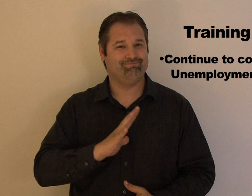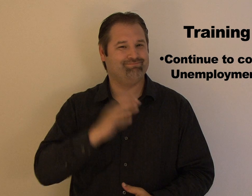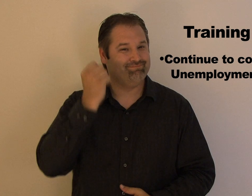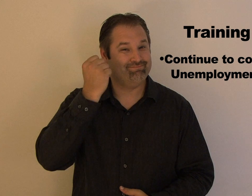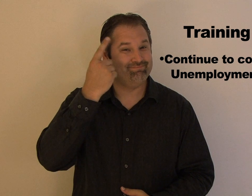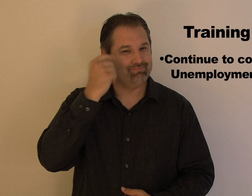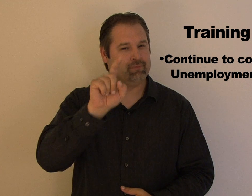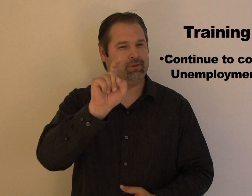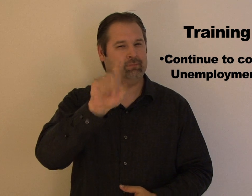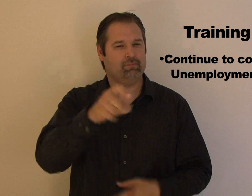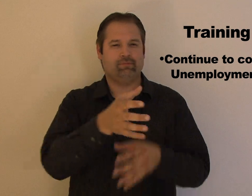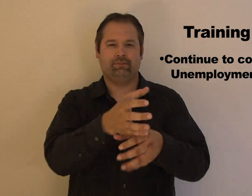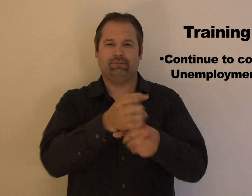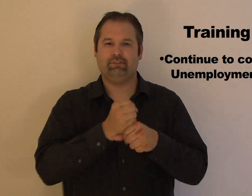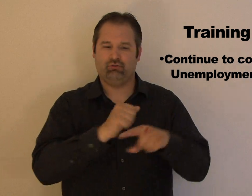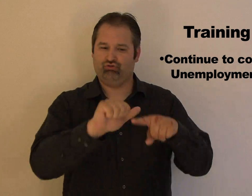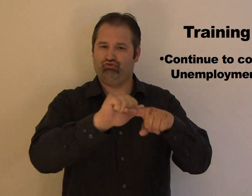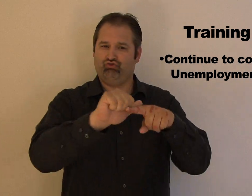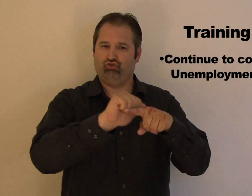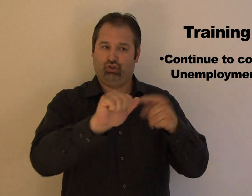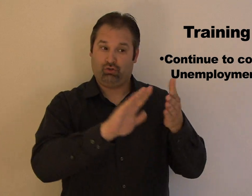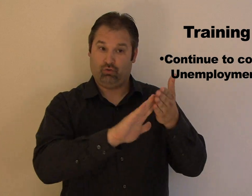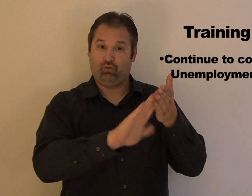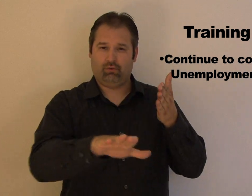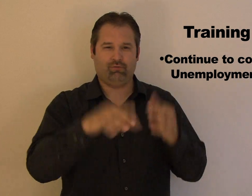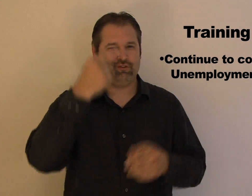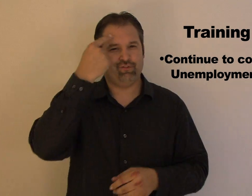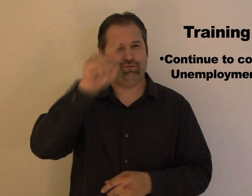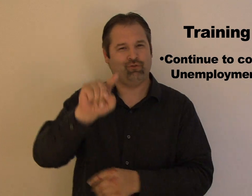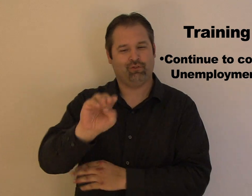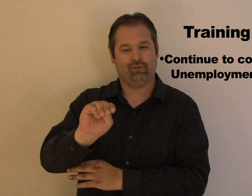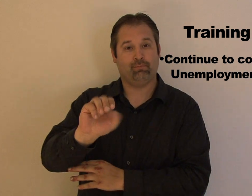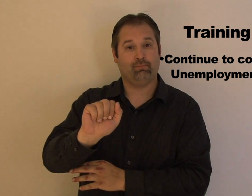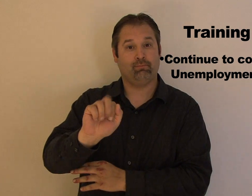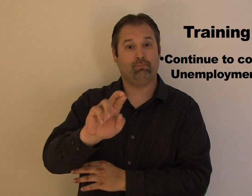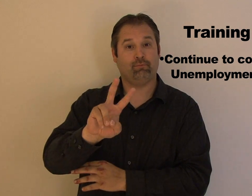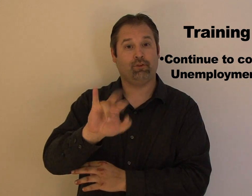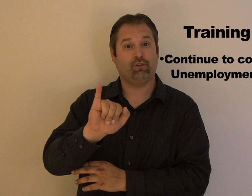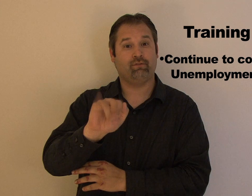You'll need to get a training waiver for Marvin, and you can do that at your local Michigan Works.